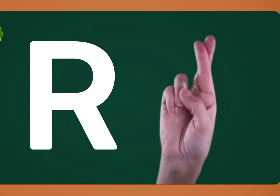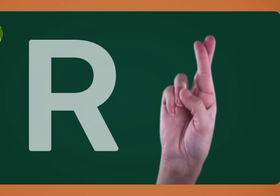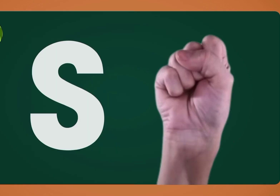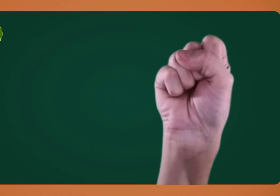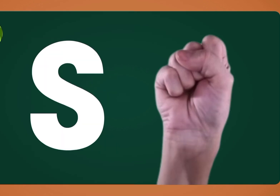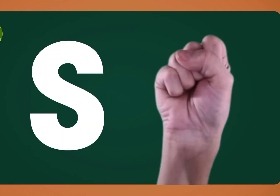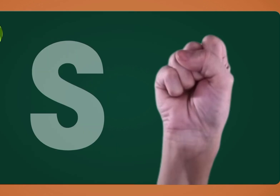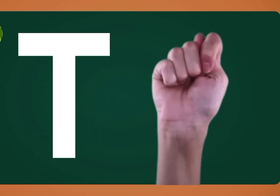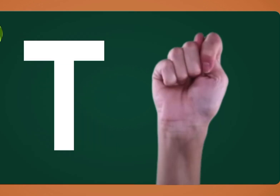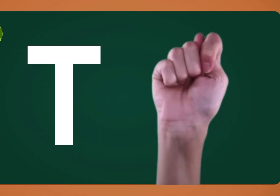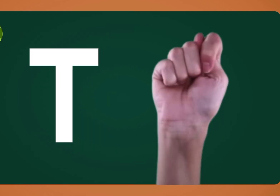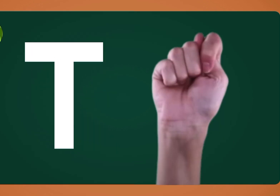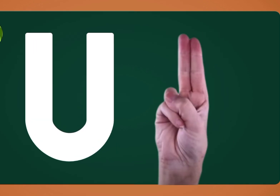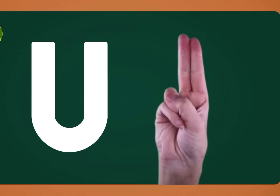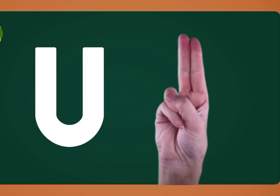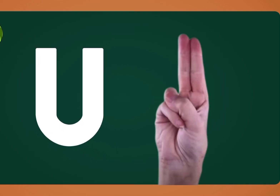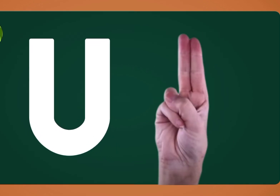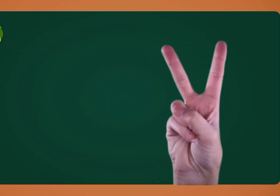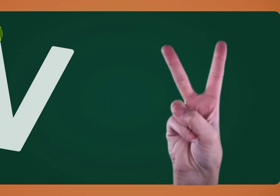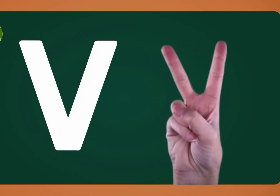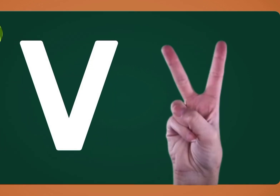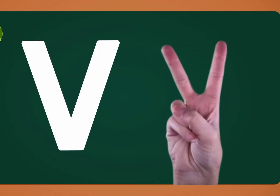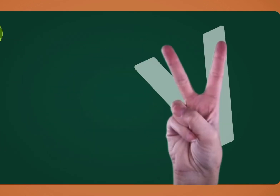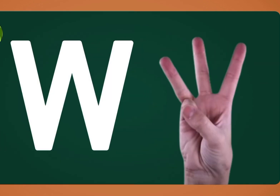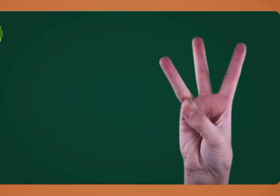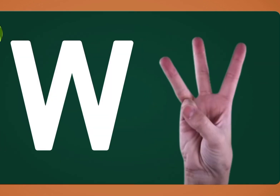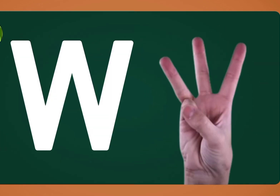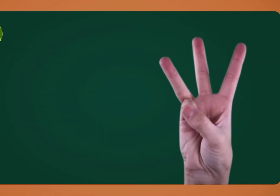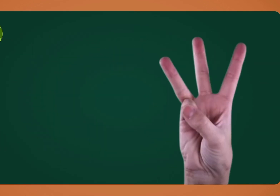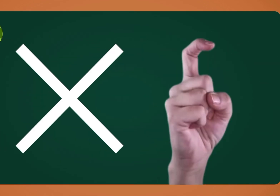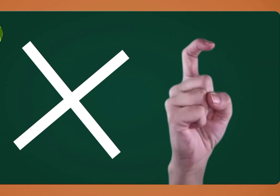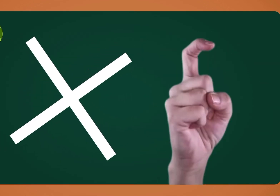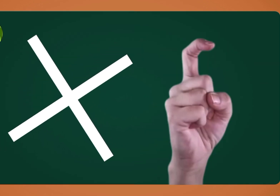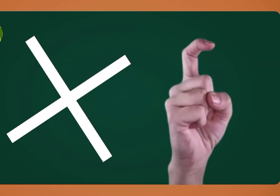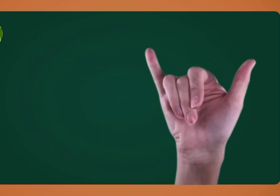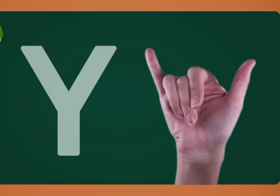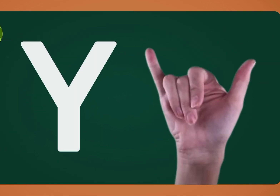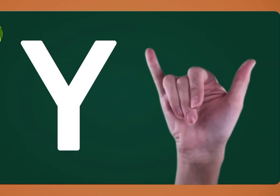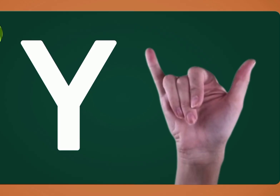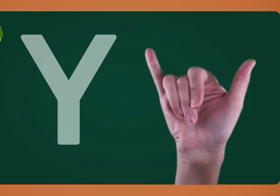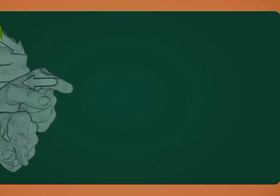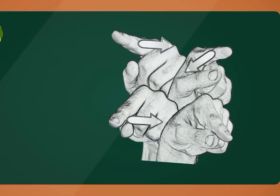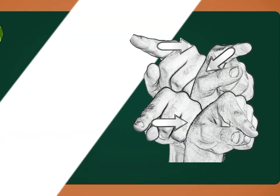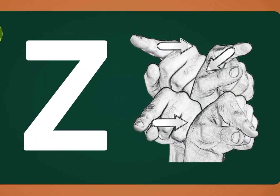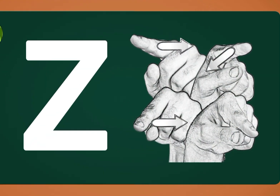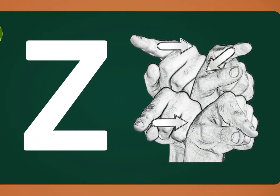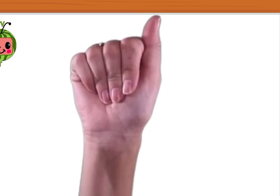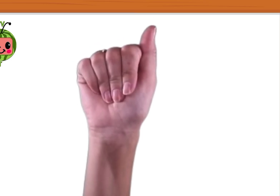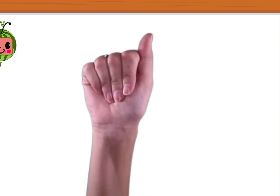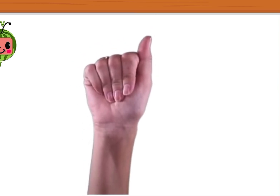S, T, U, V, W, X, Y, and Z. A,